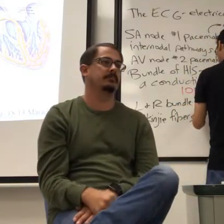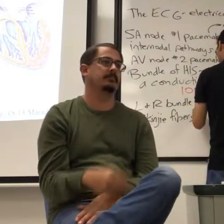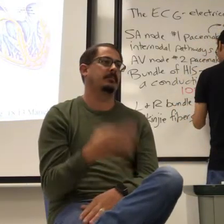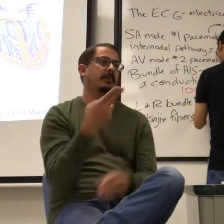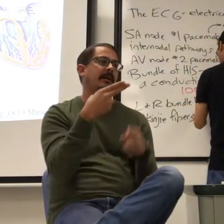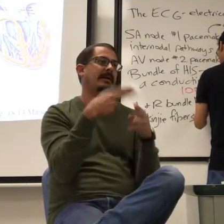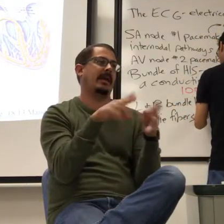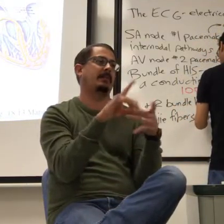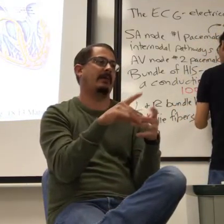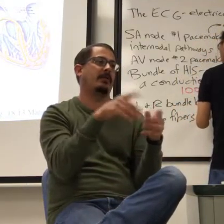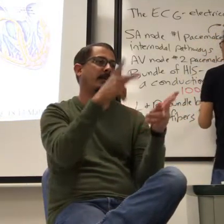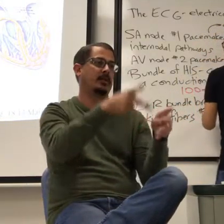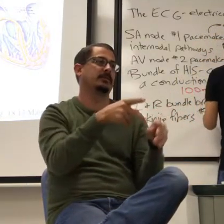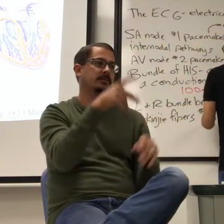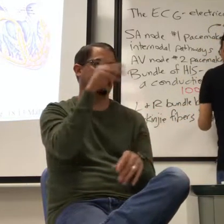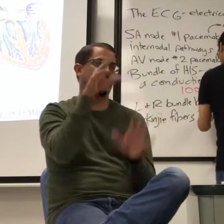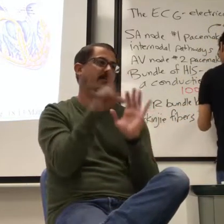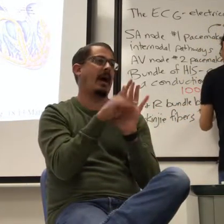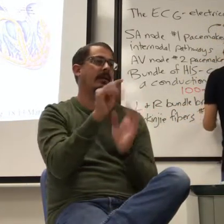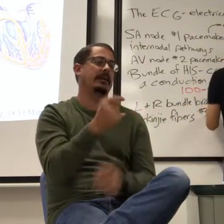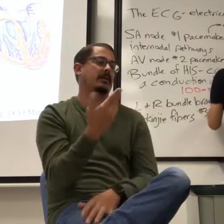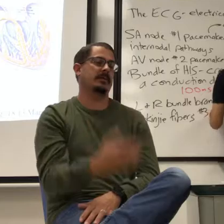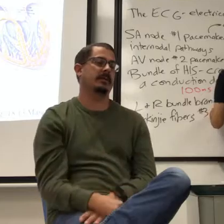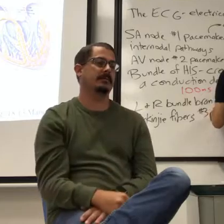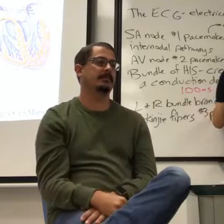This is your bonus structure.